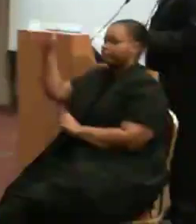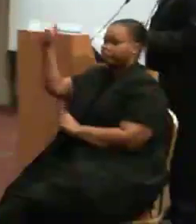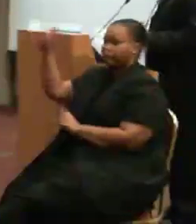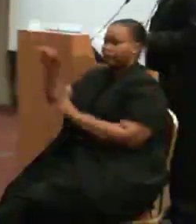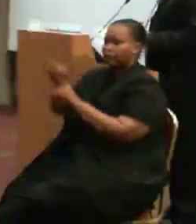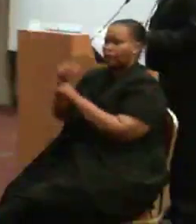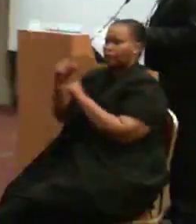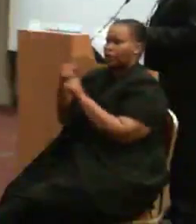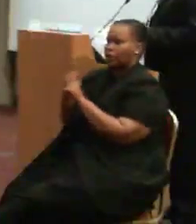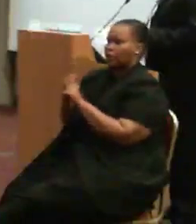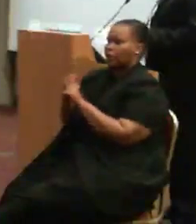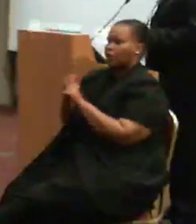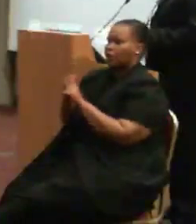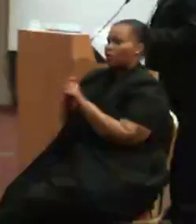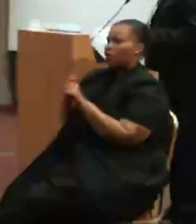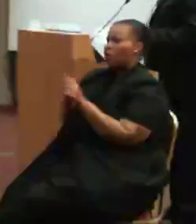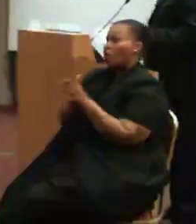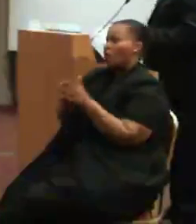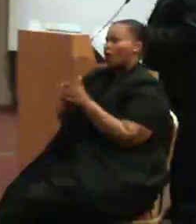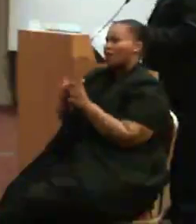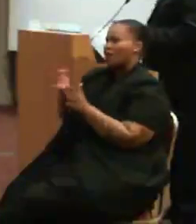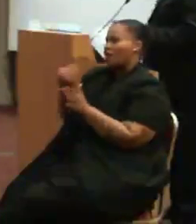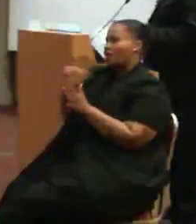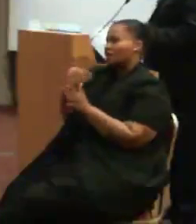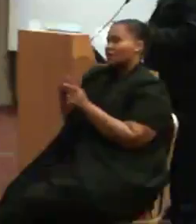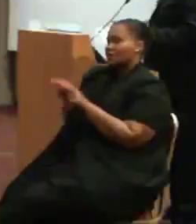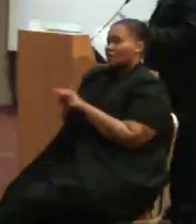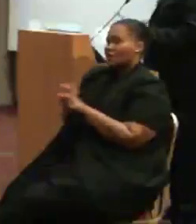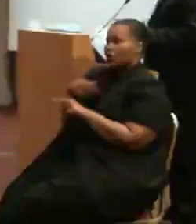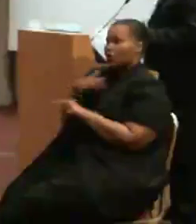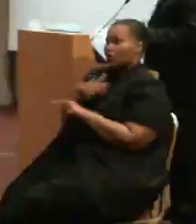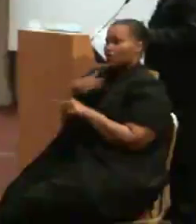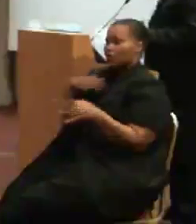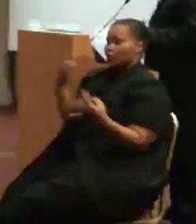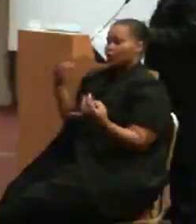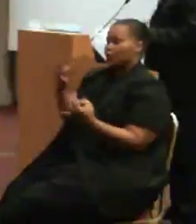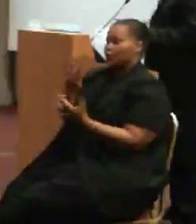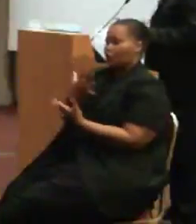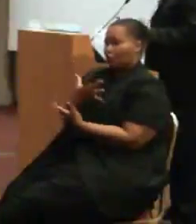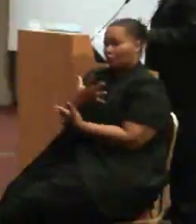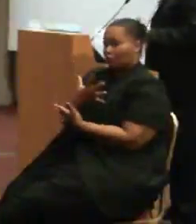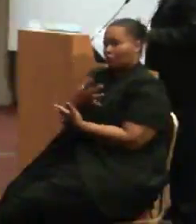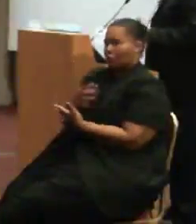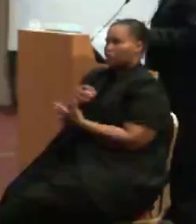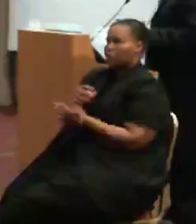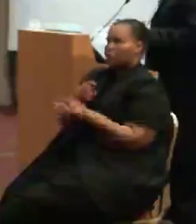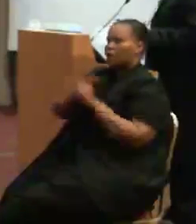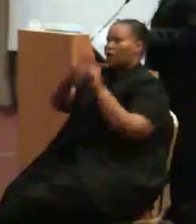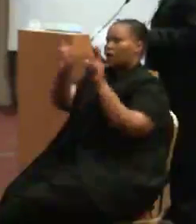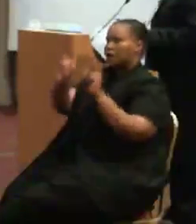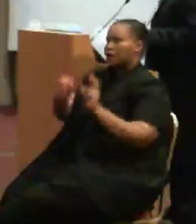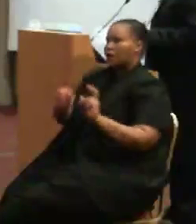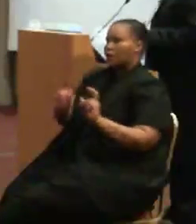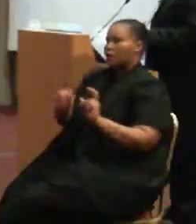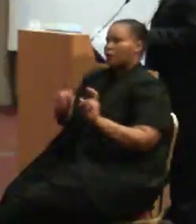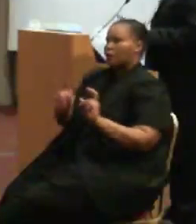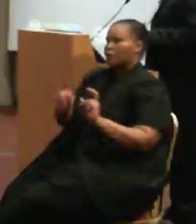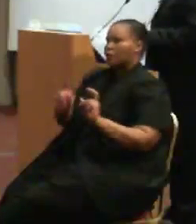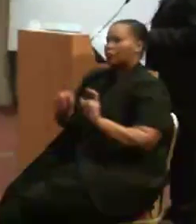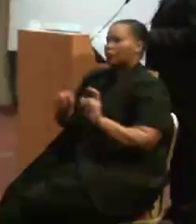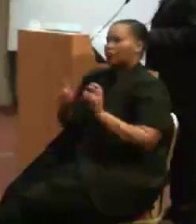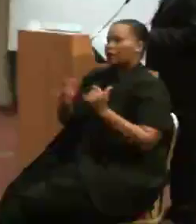last 3 weeks. I mean, I find it absolutely astounding that Eskom is expecting